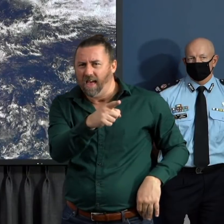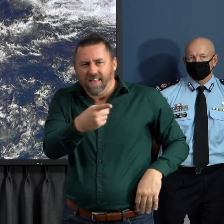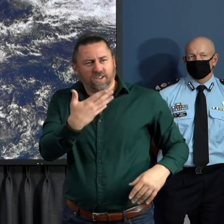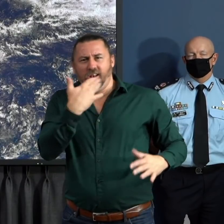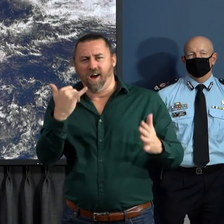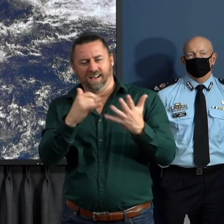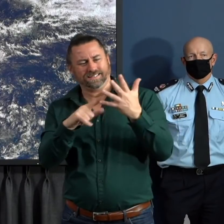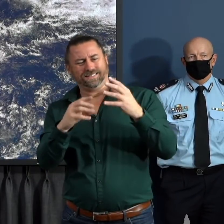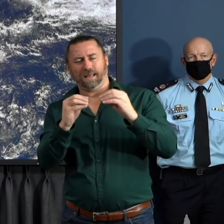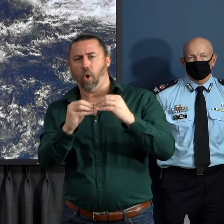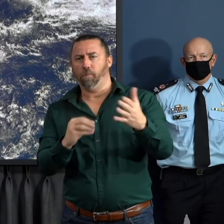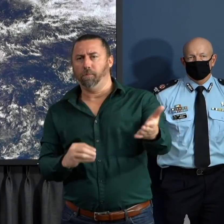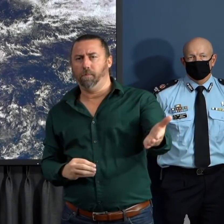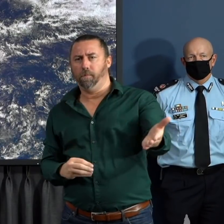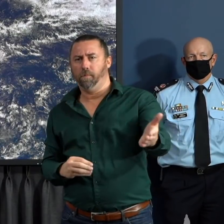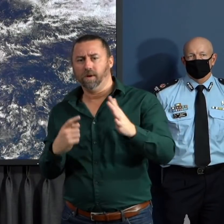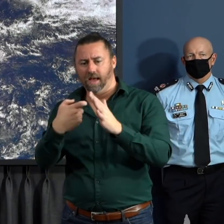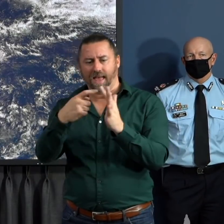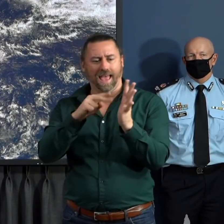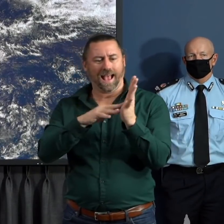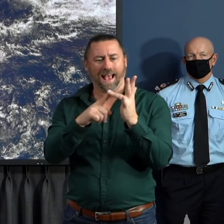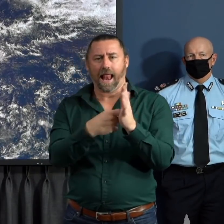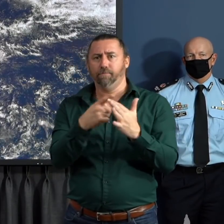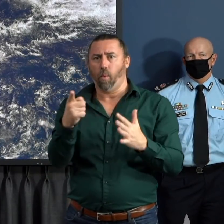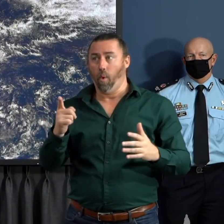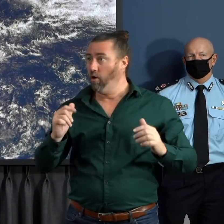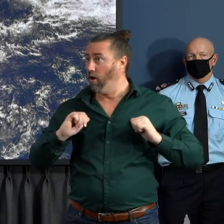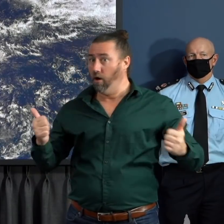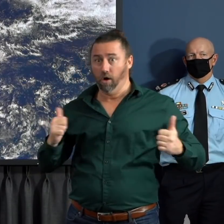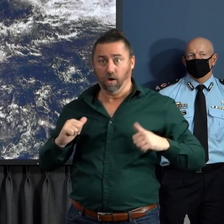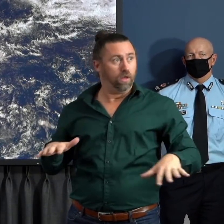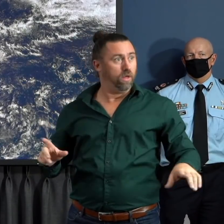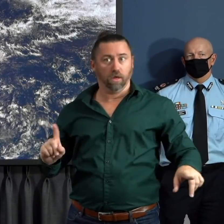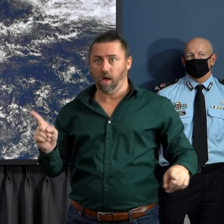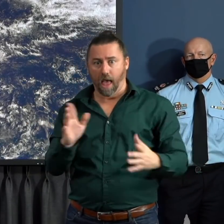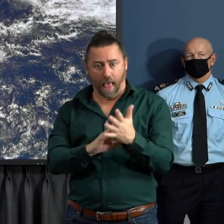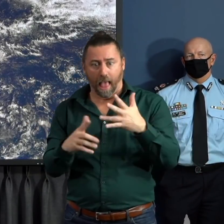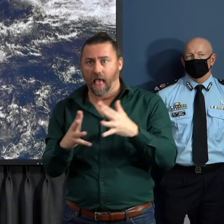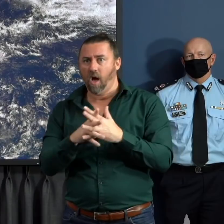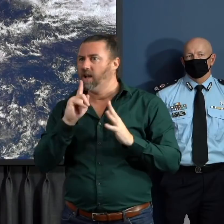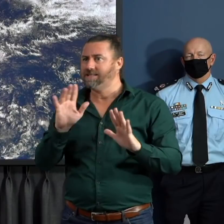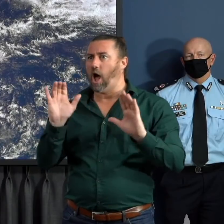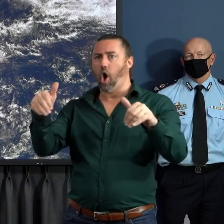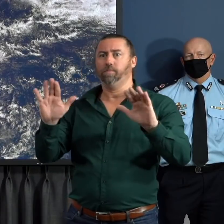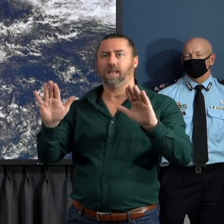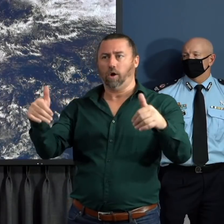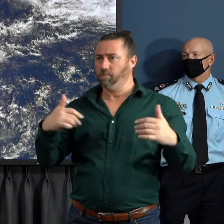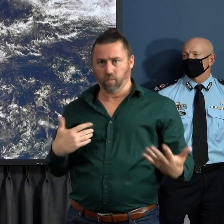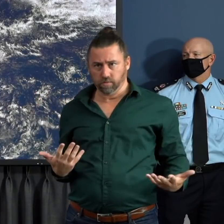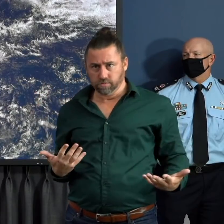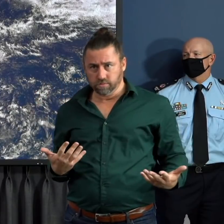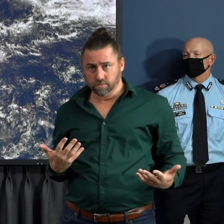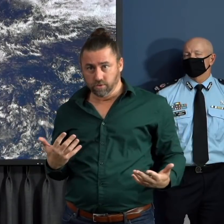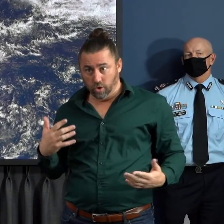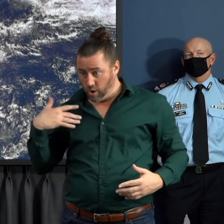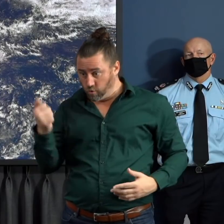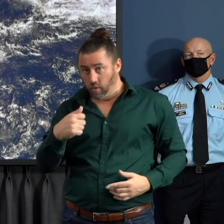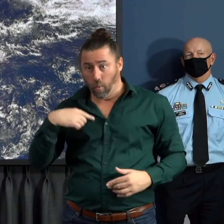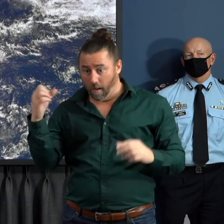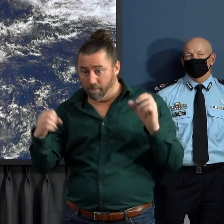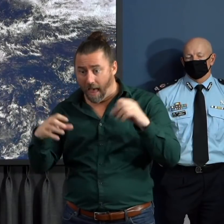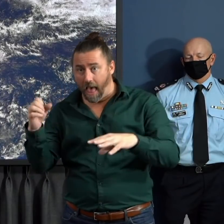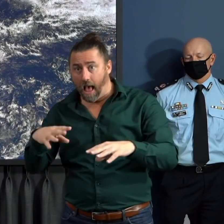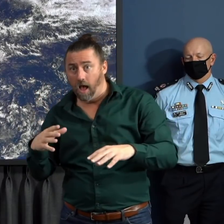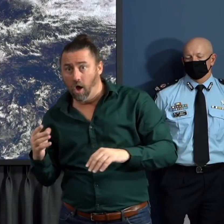put them into higher ground? Places like Kenmore, Sitting Ducks, are all still just saying, stay at home. What are we doing here? Are we packing up? Are we moving to